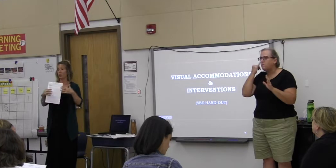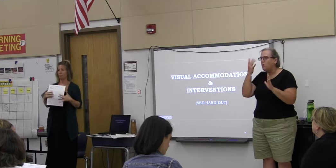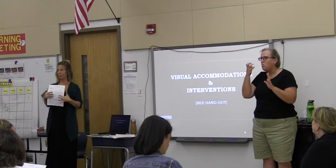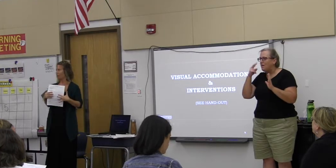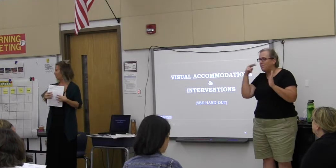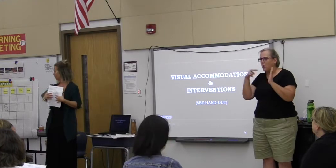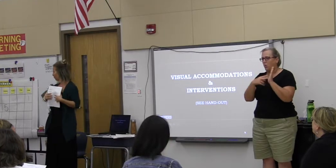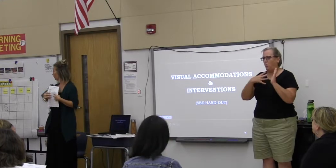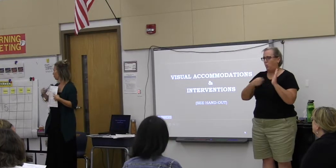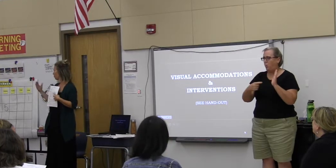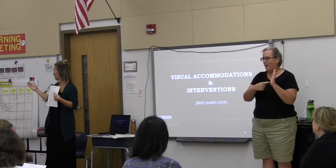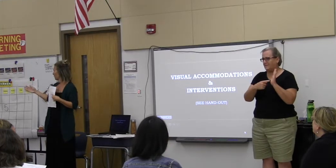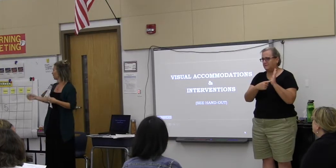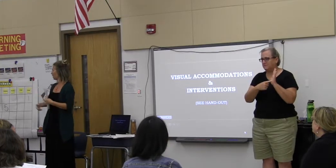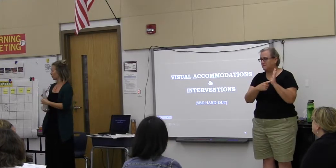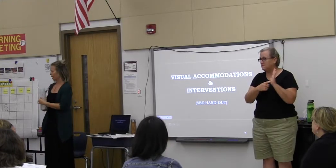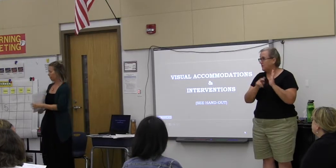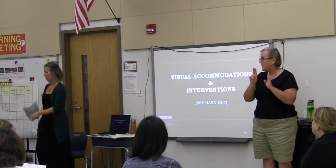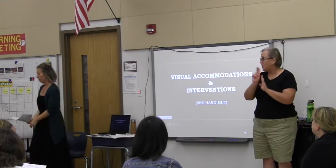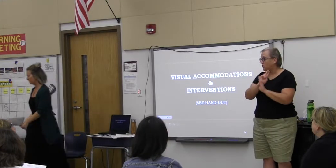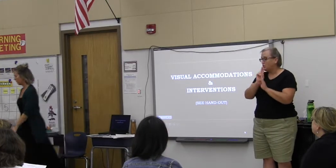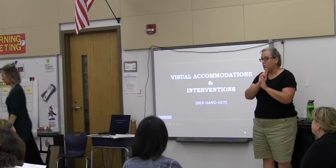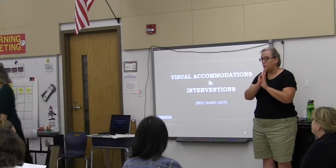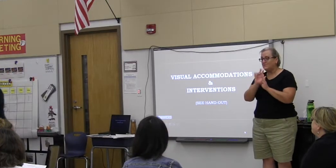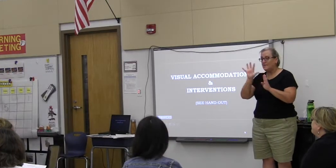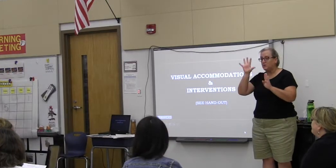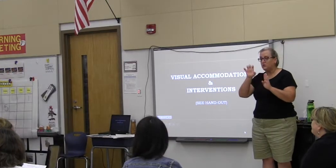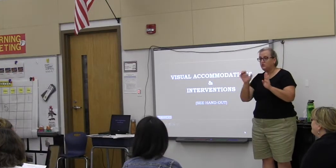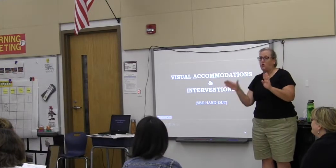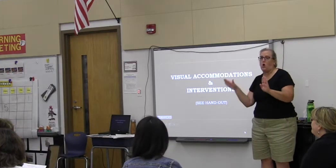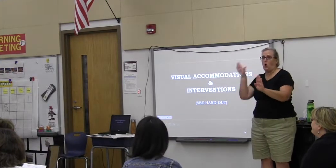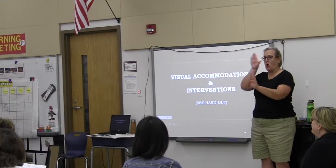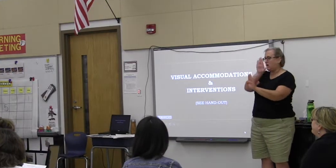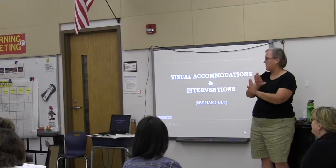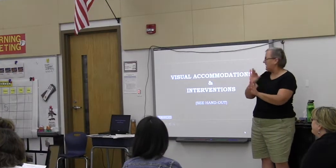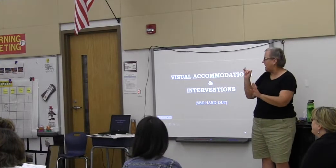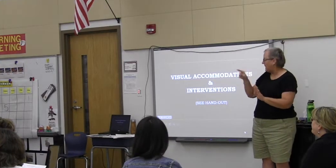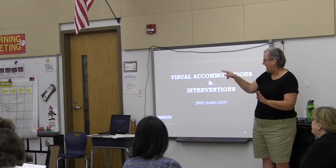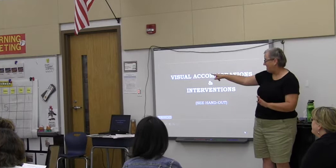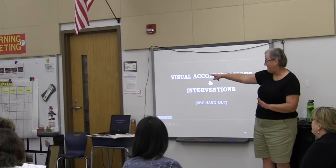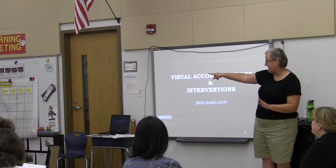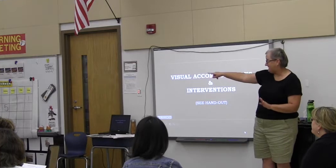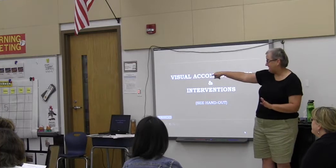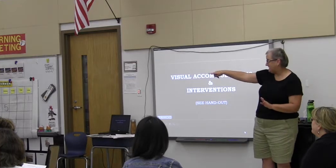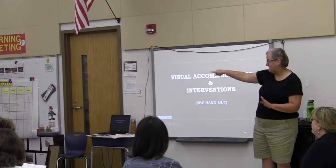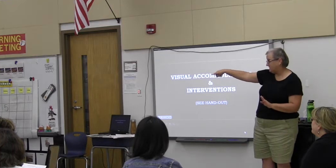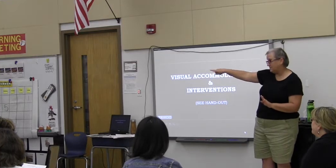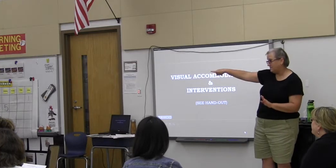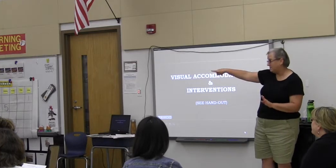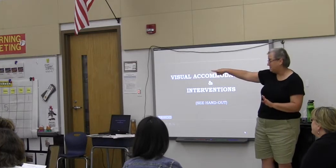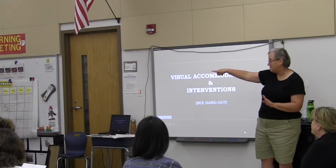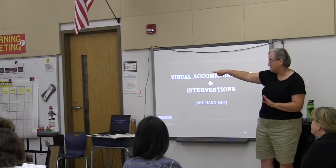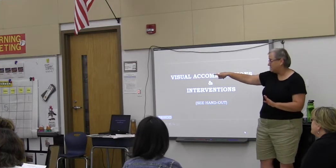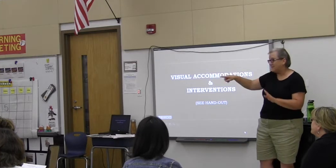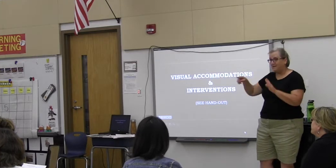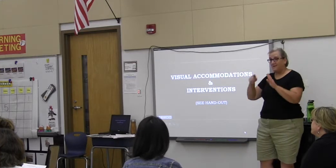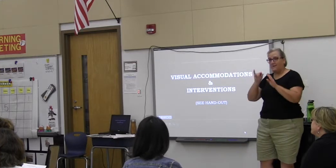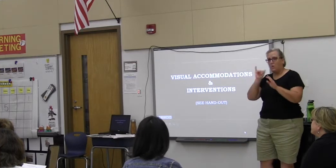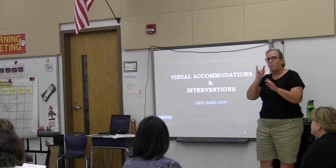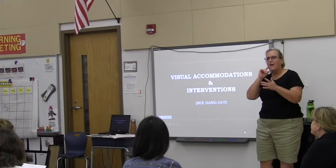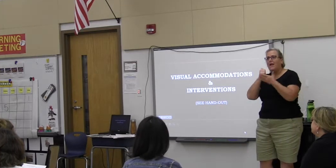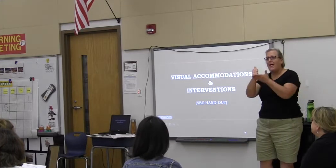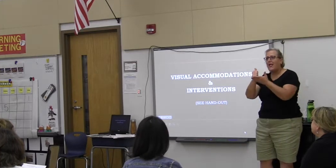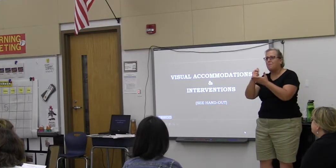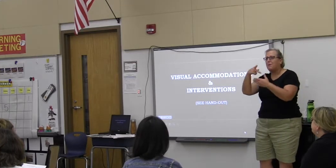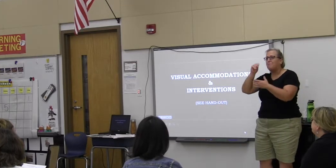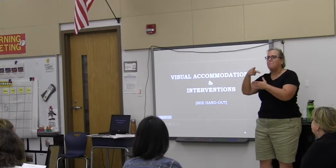them to look at a white piece of paper, using a dark background like this, can everybody see this? Is going to help it pop out a